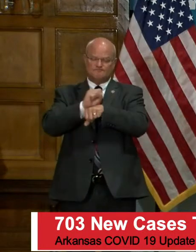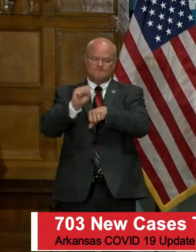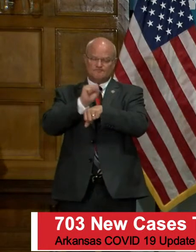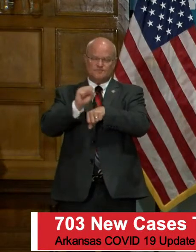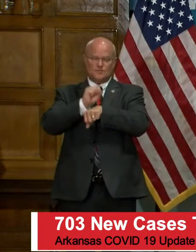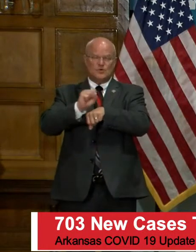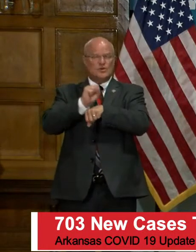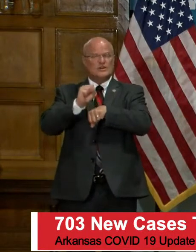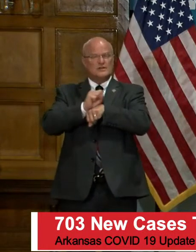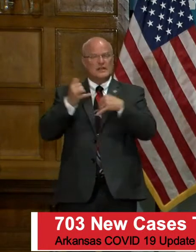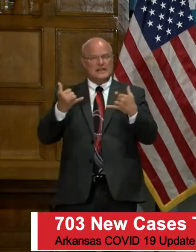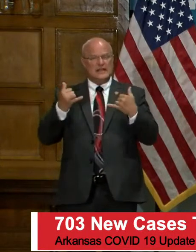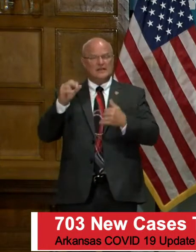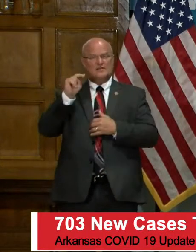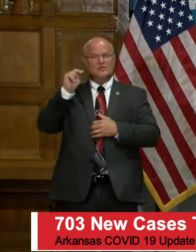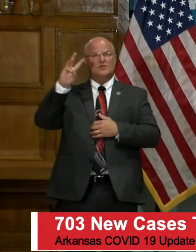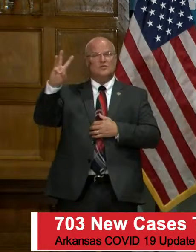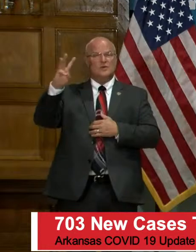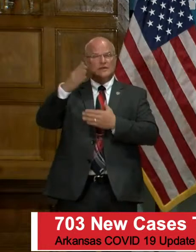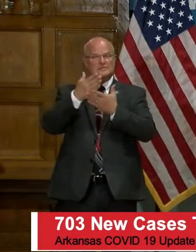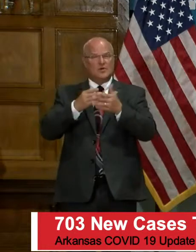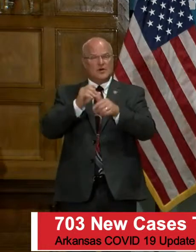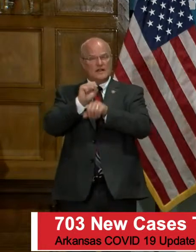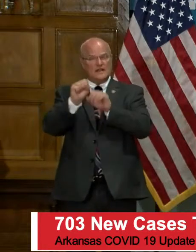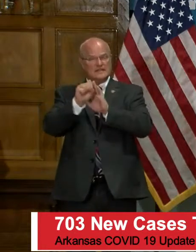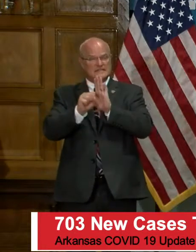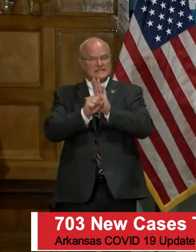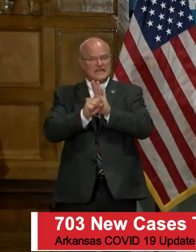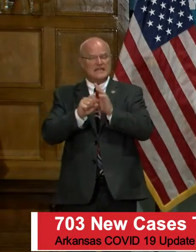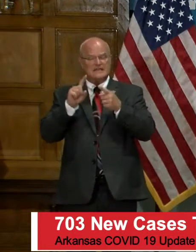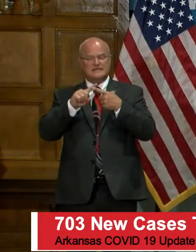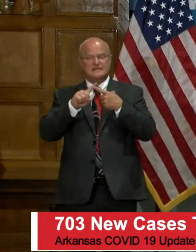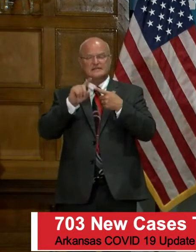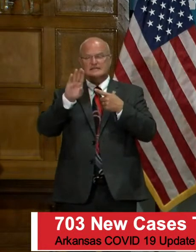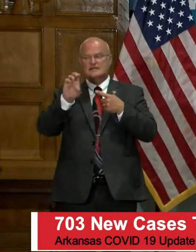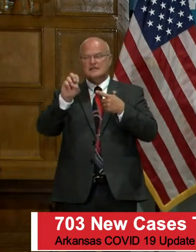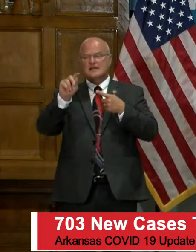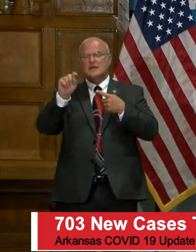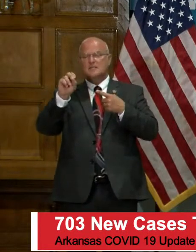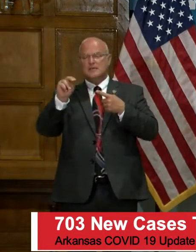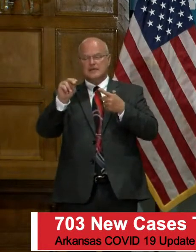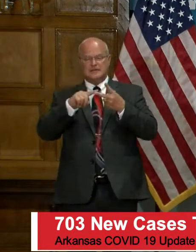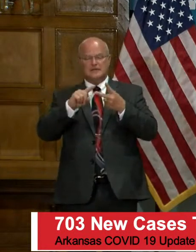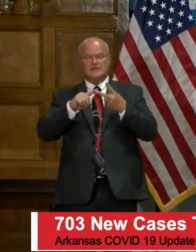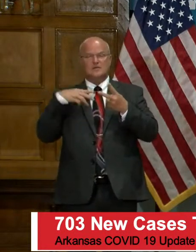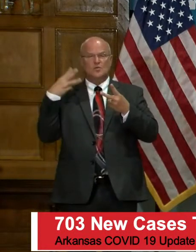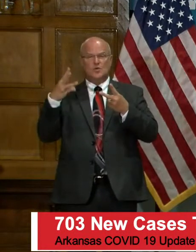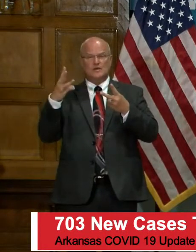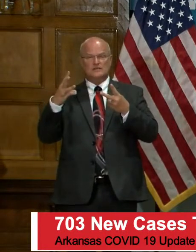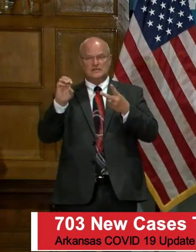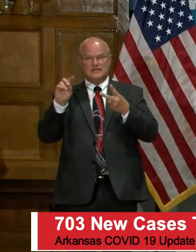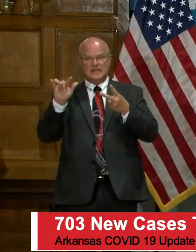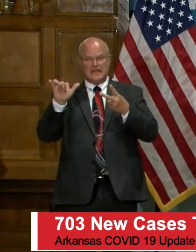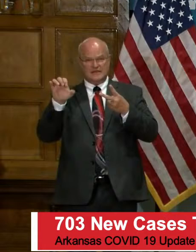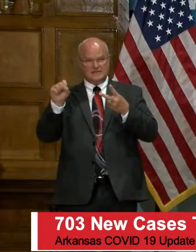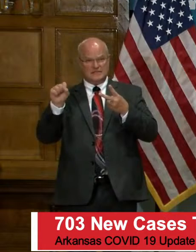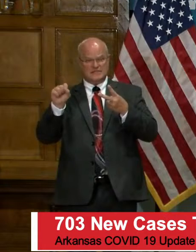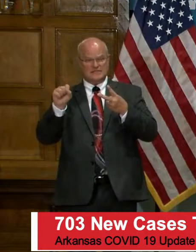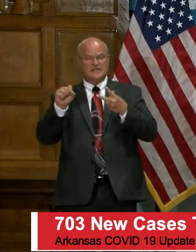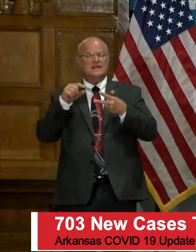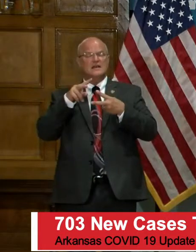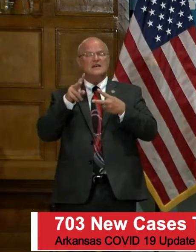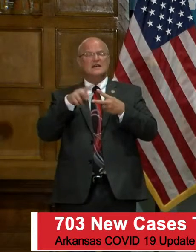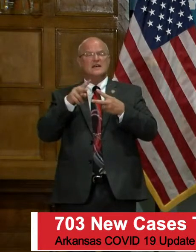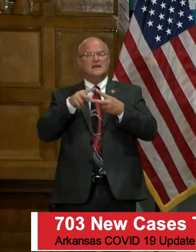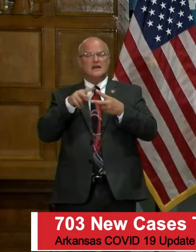in the northwest part of the state, Benton and Washington counties. Among the activities that they're doing, specifically they're